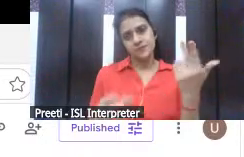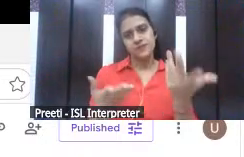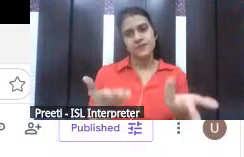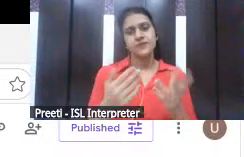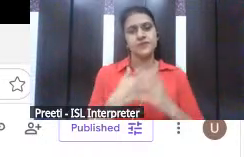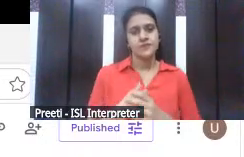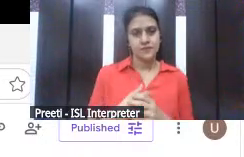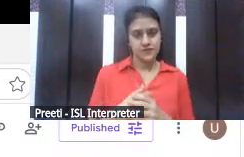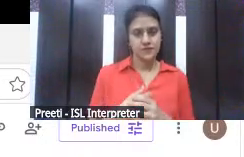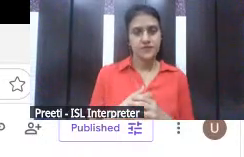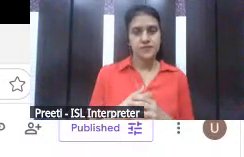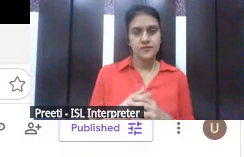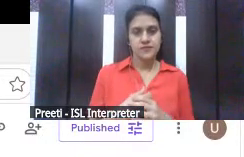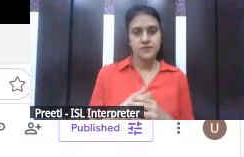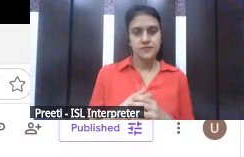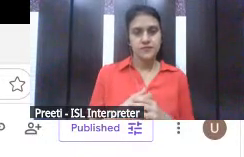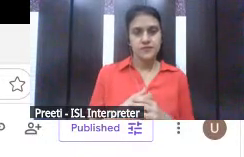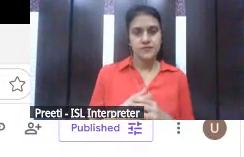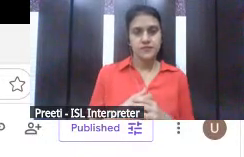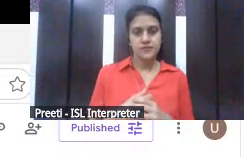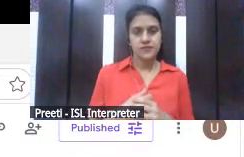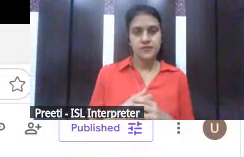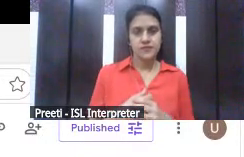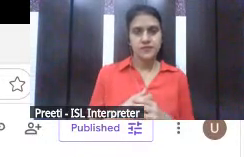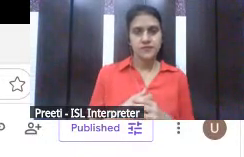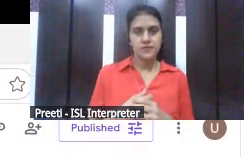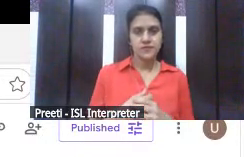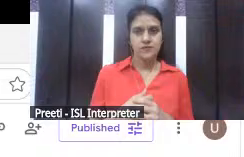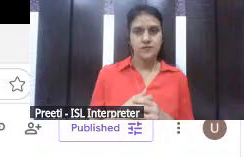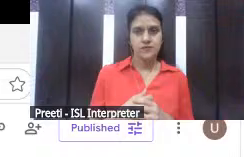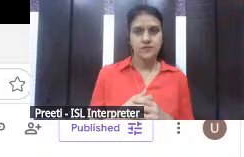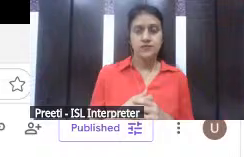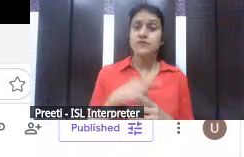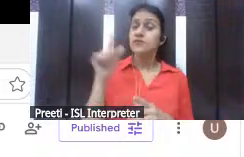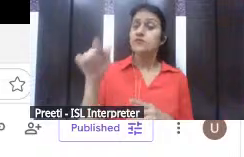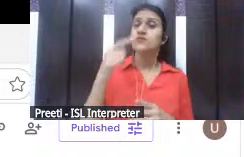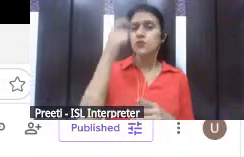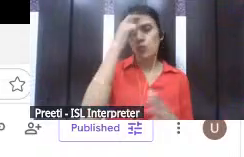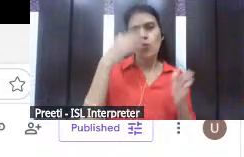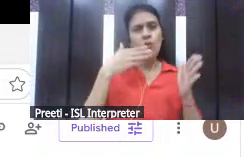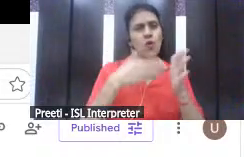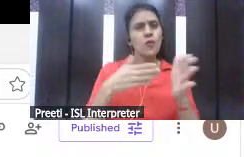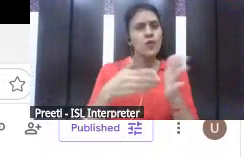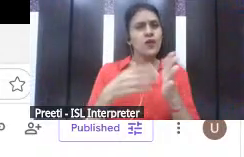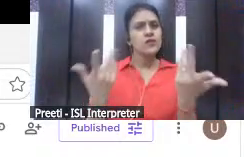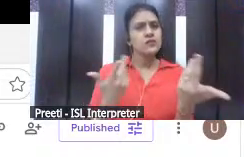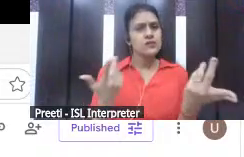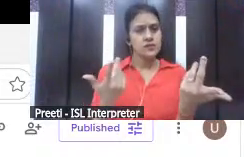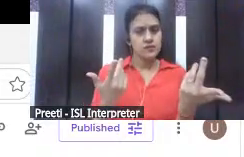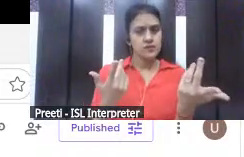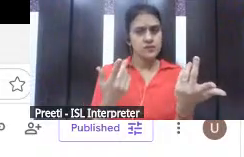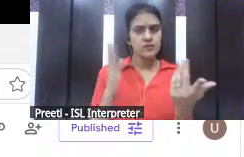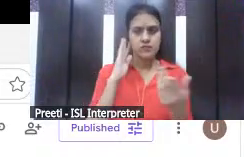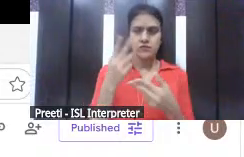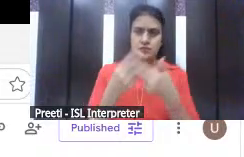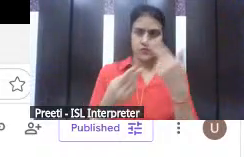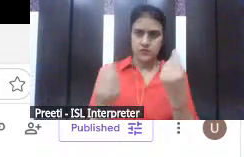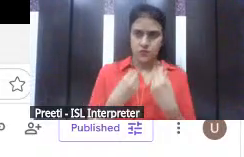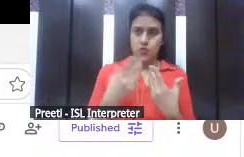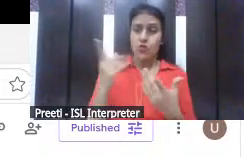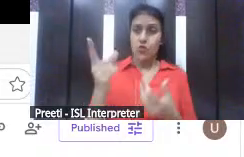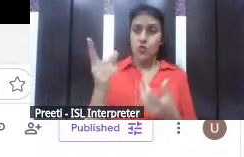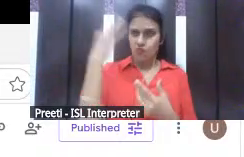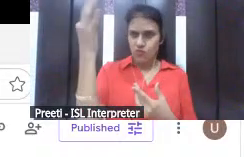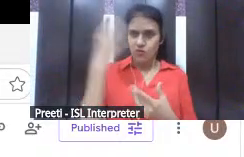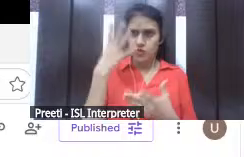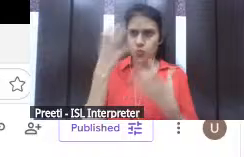And to understand your work further, we want to understand what are the challenges that you are facing, and what support do you